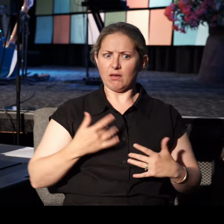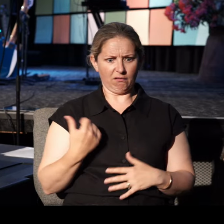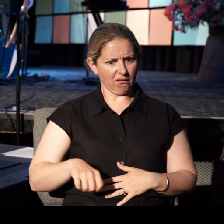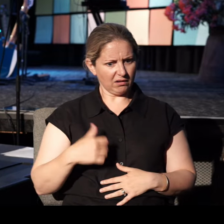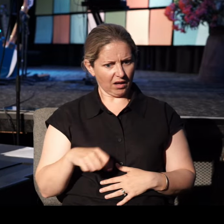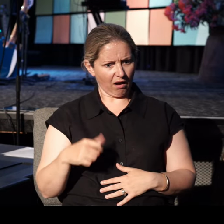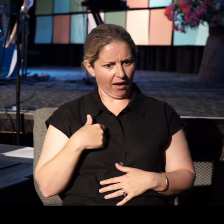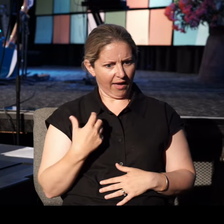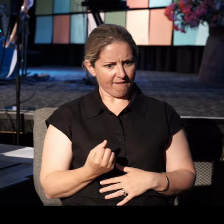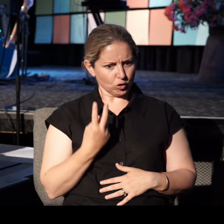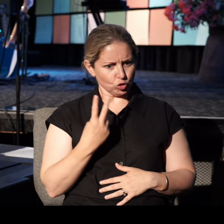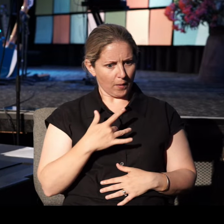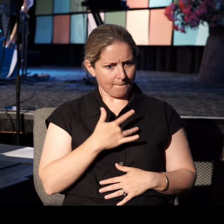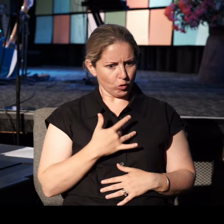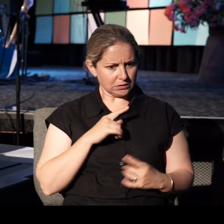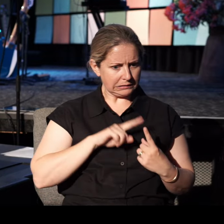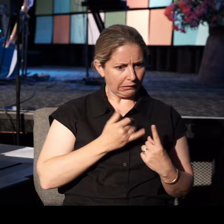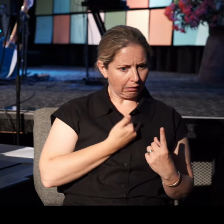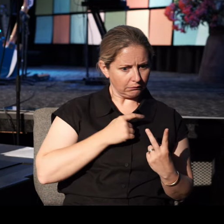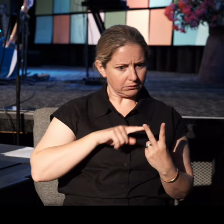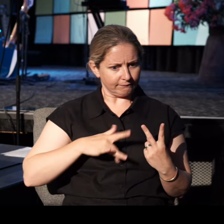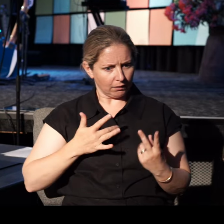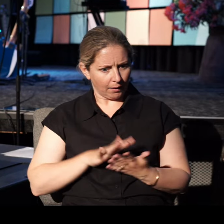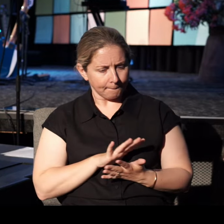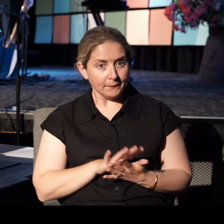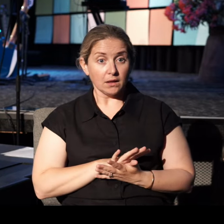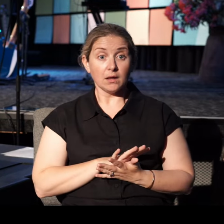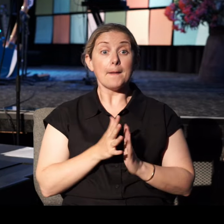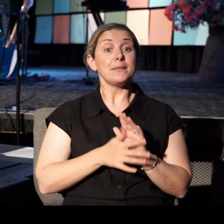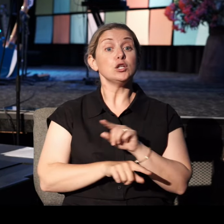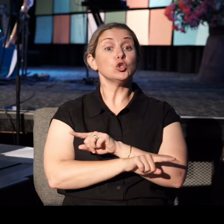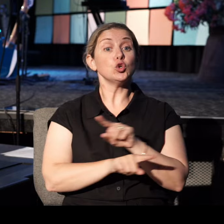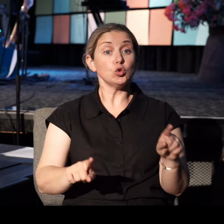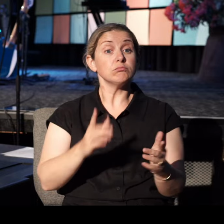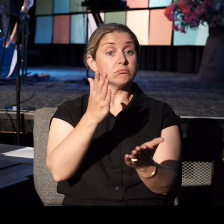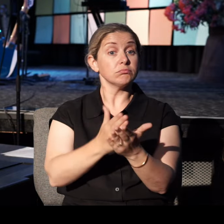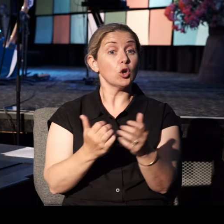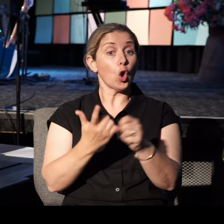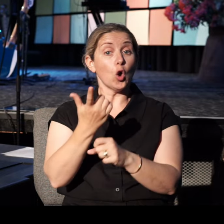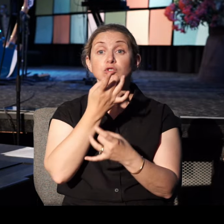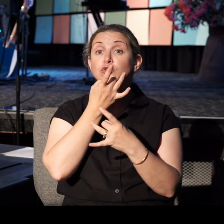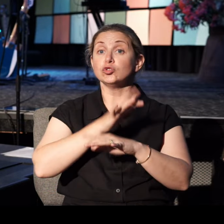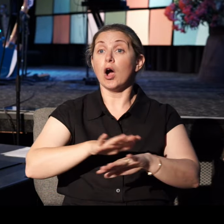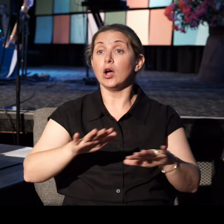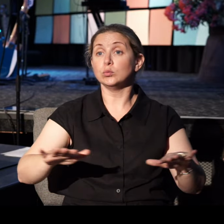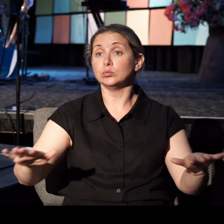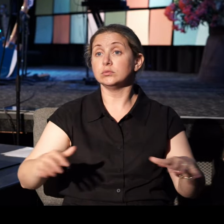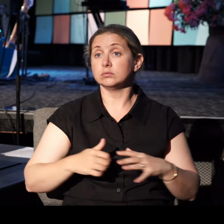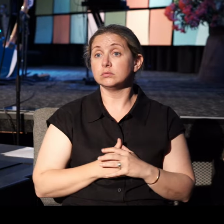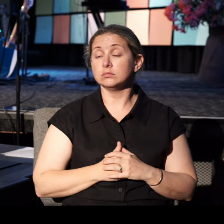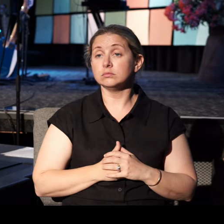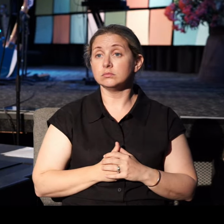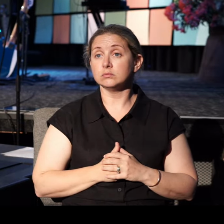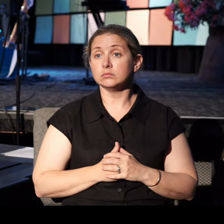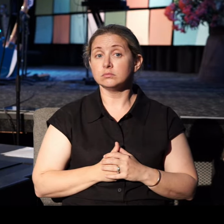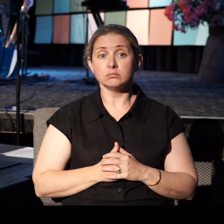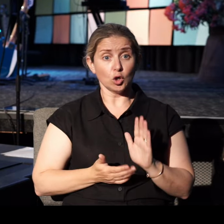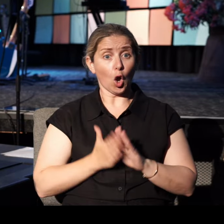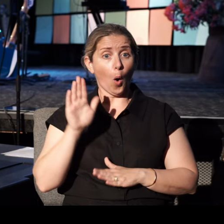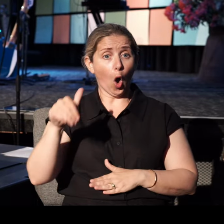work, then this is a word of encouragement. You're a child of God. You're a child of God. Go